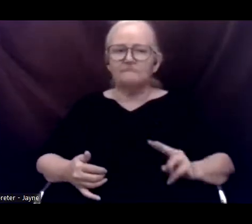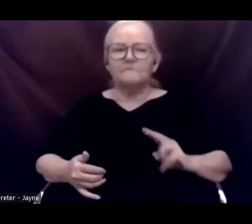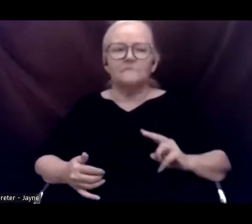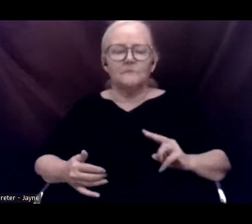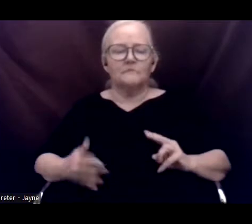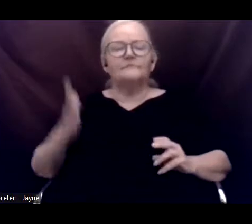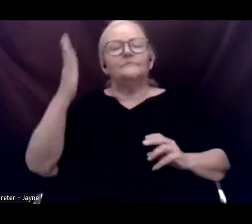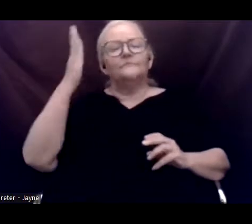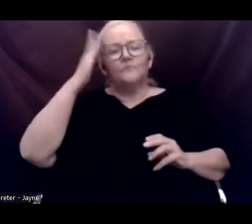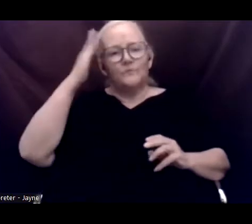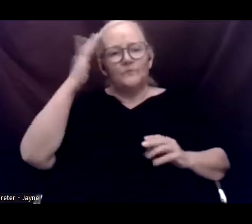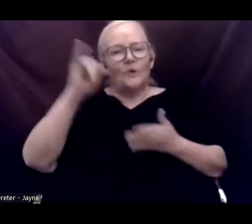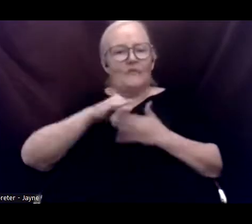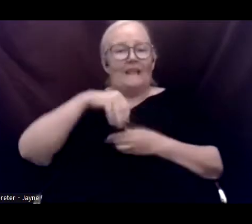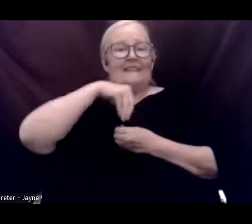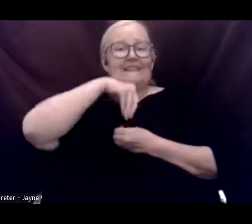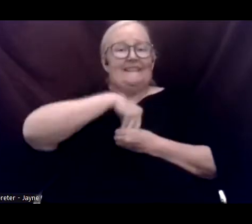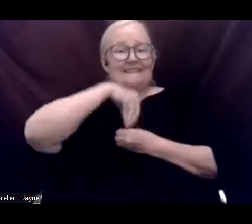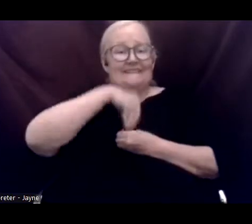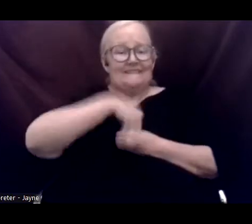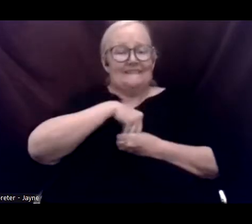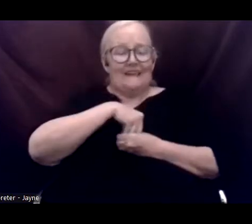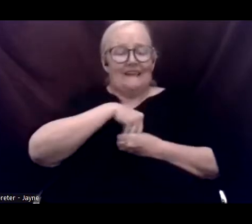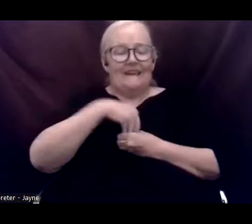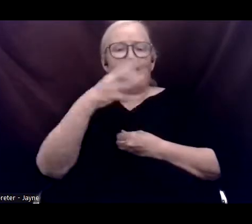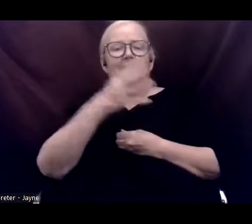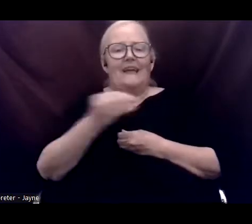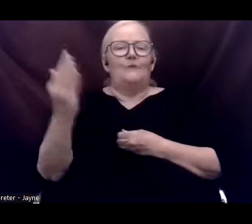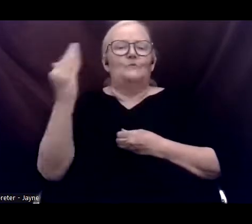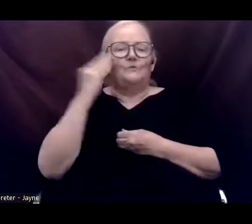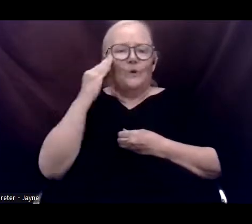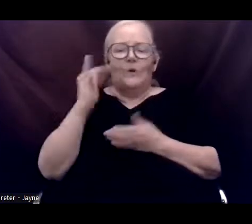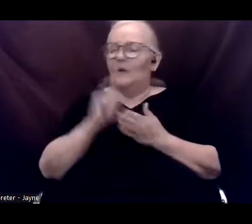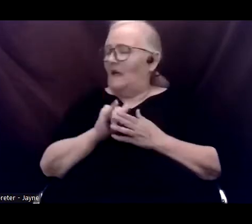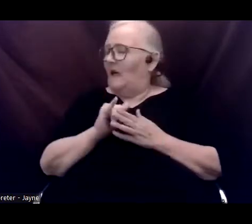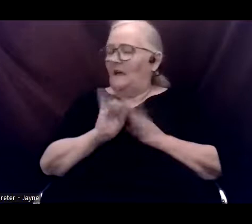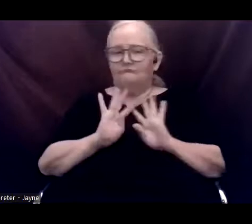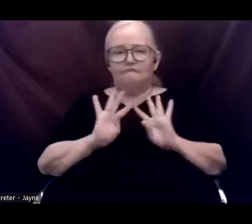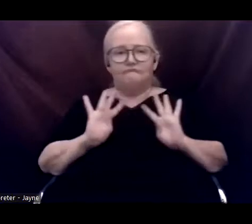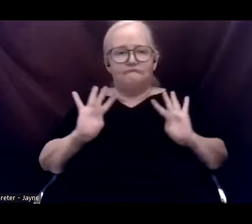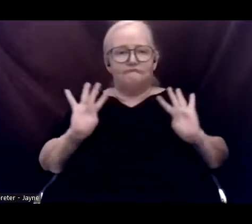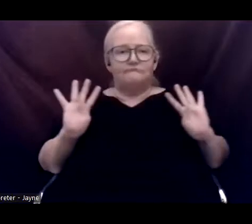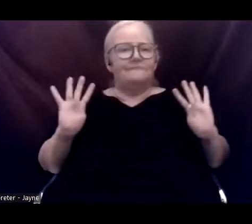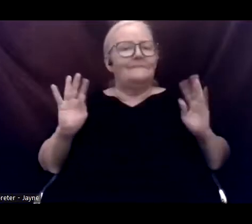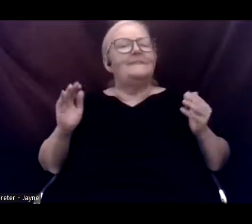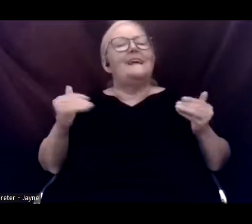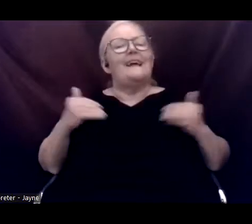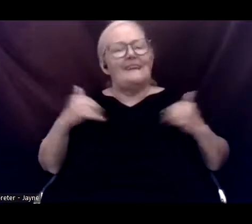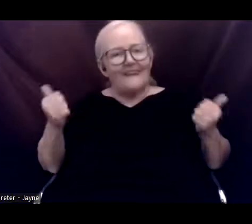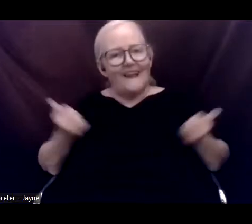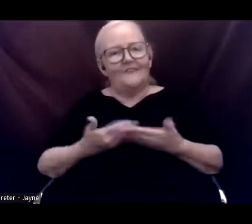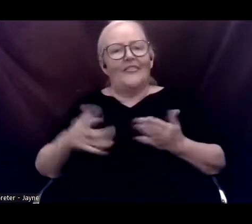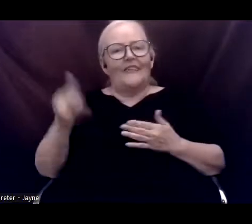Knowing you carry within you and knowing you are surrounded by all you need to make